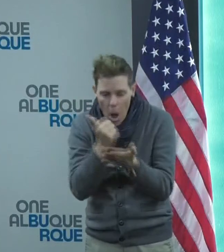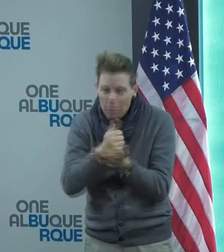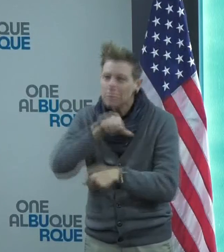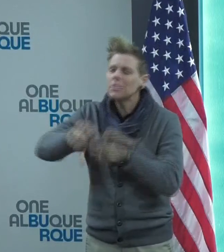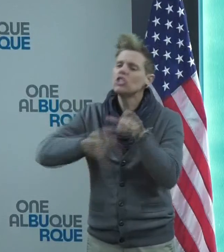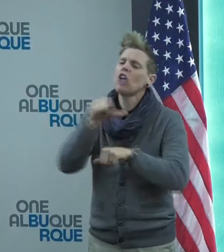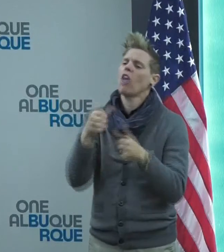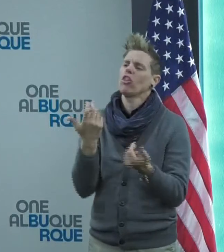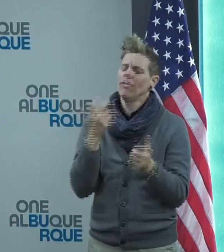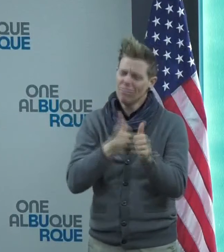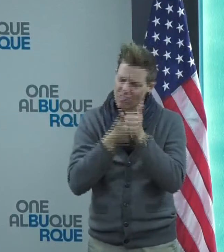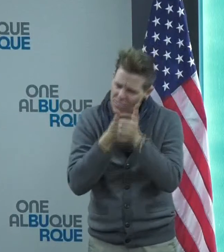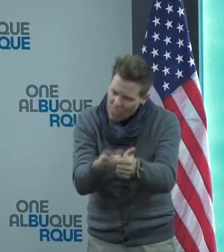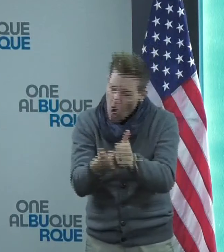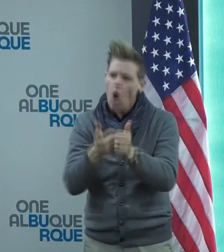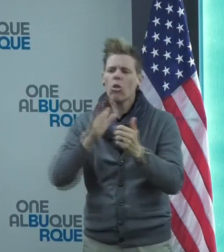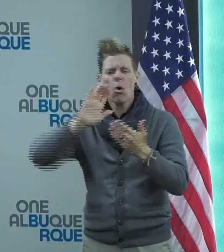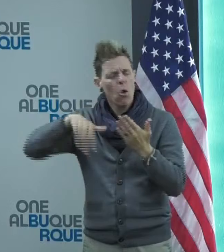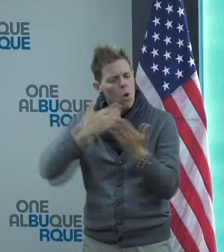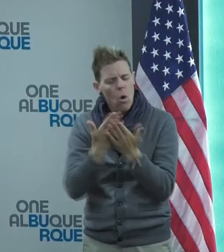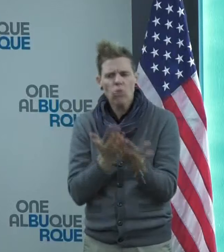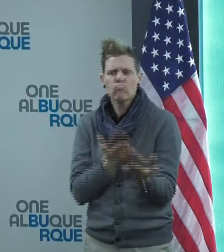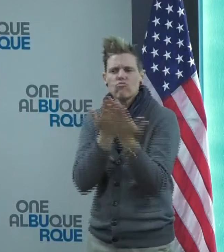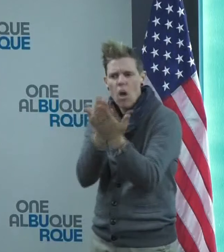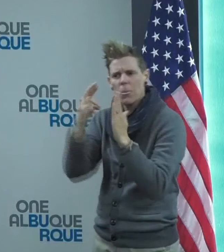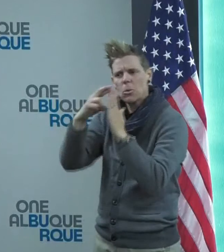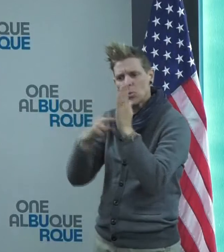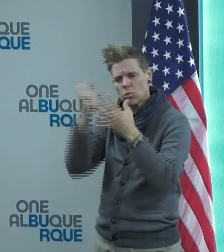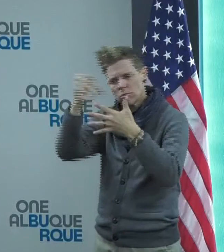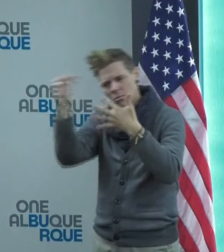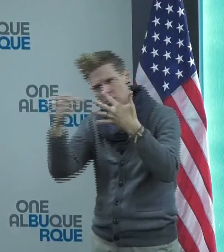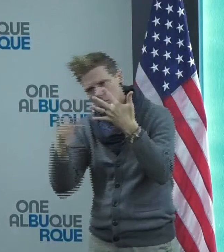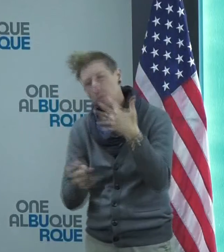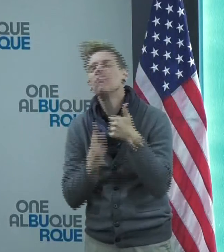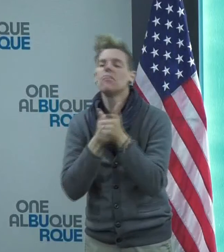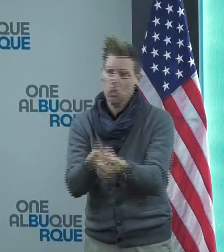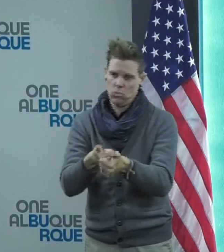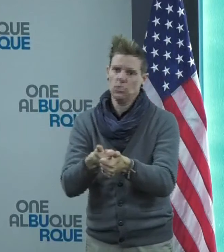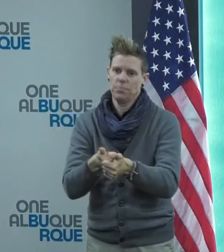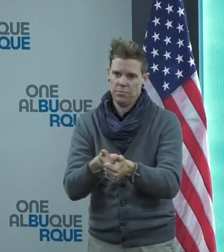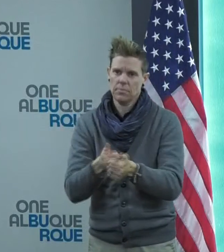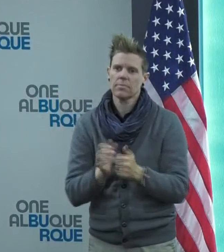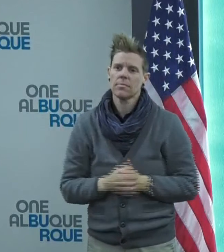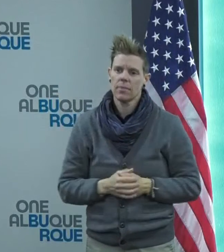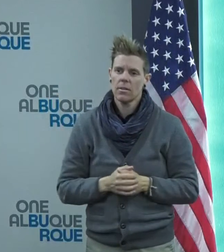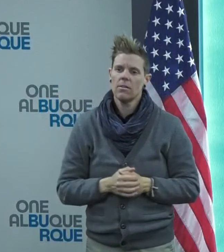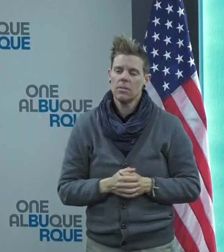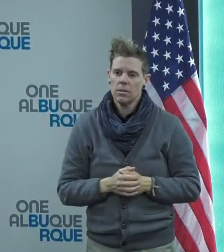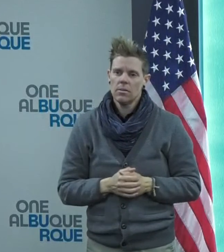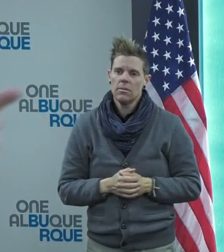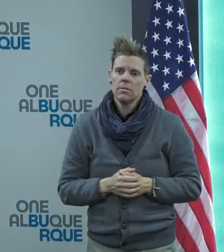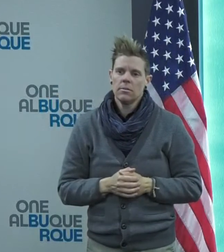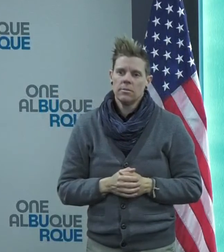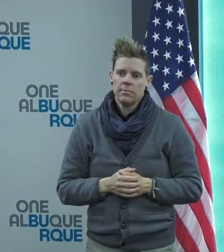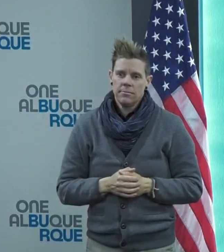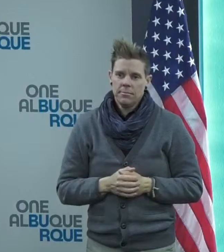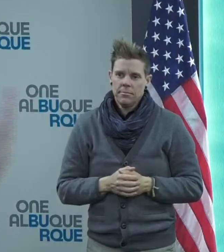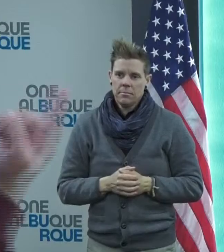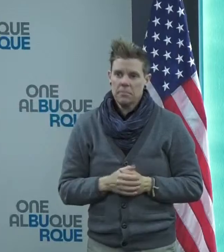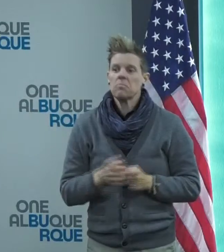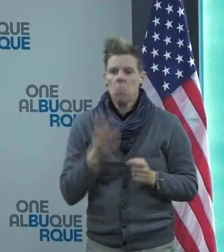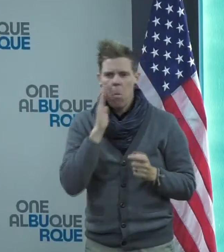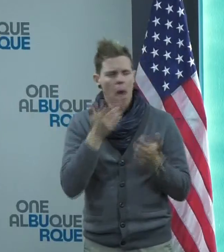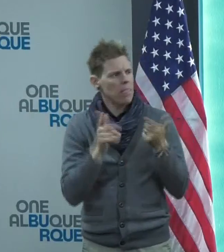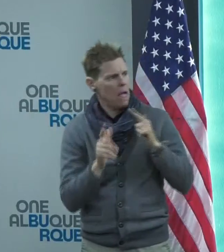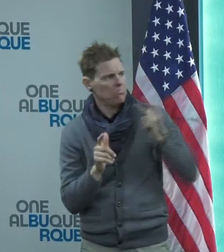following the recommendations. So with that, to speak to some of these recommendations and some of the figures, Dr. Mark Domena from our Environmental Health